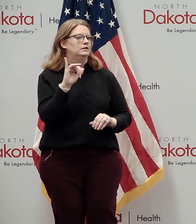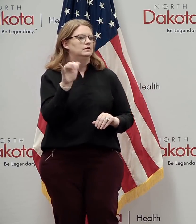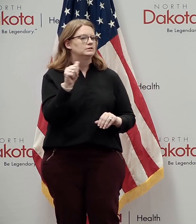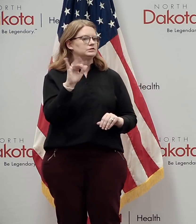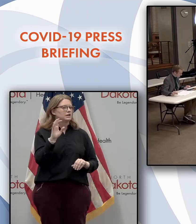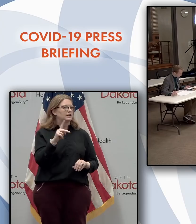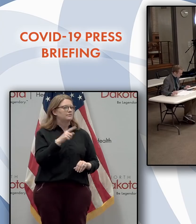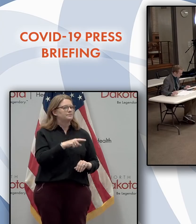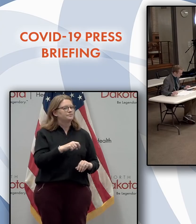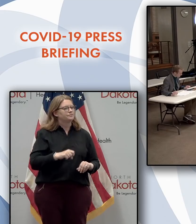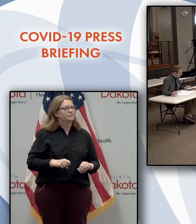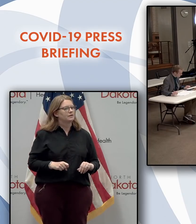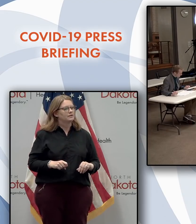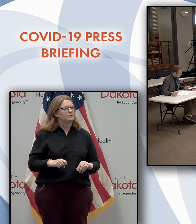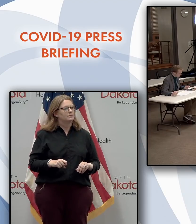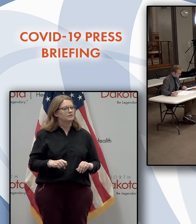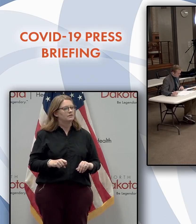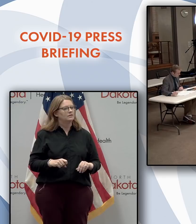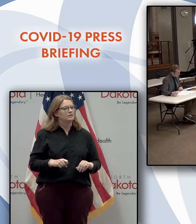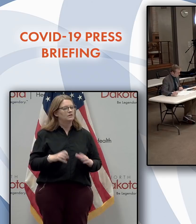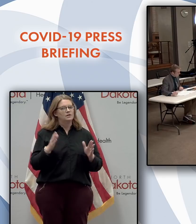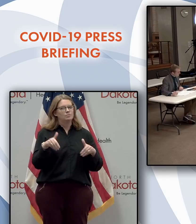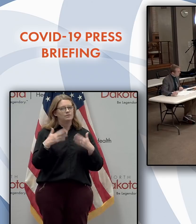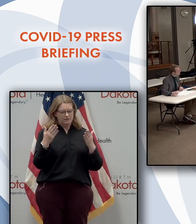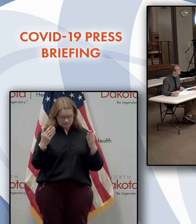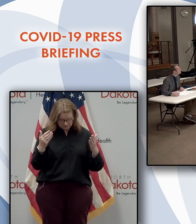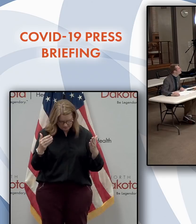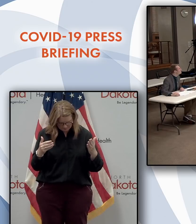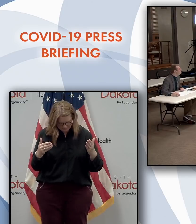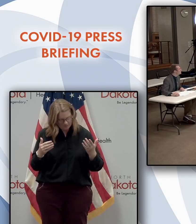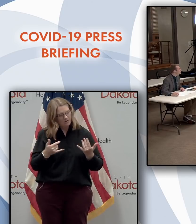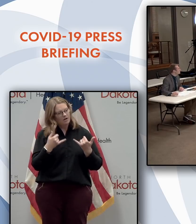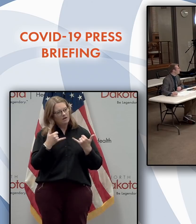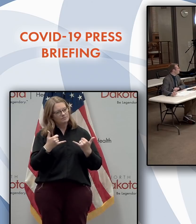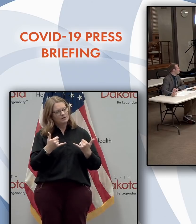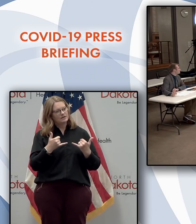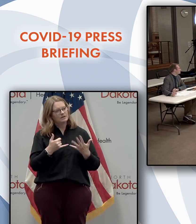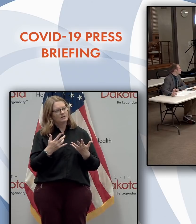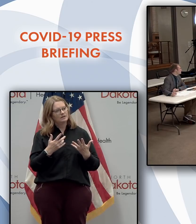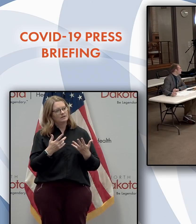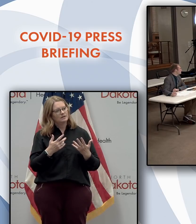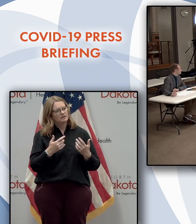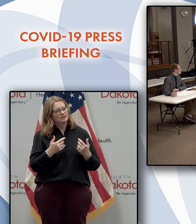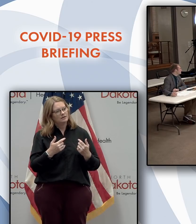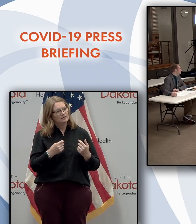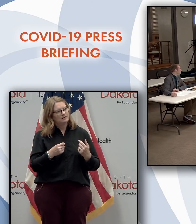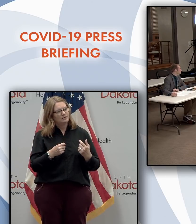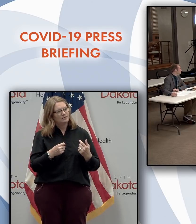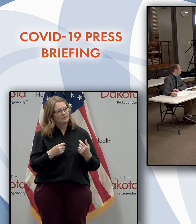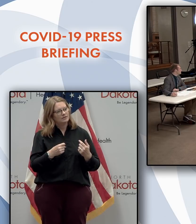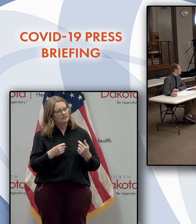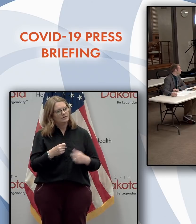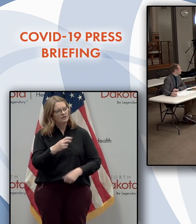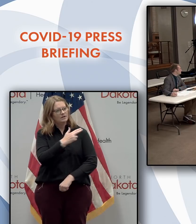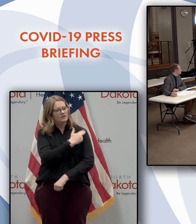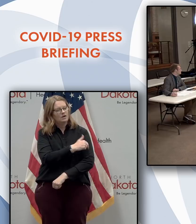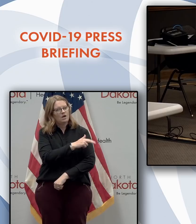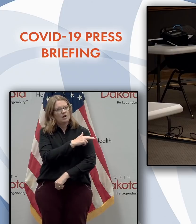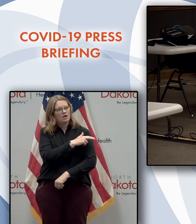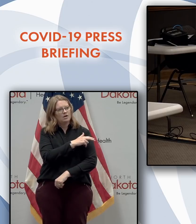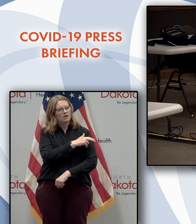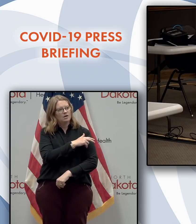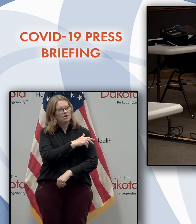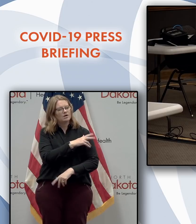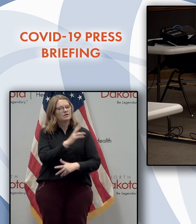Jack. Could you provide an update on possibly establishing a COVID-19 task force